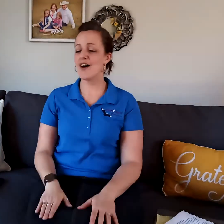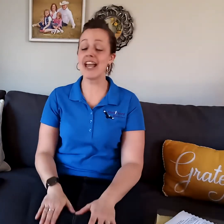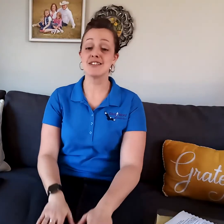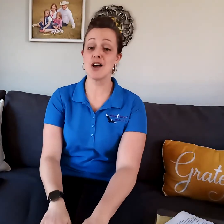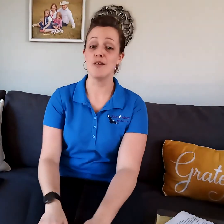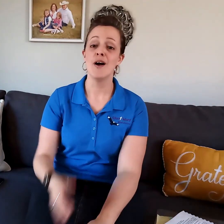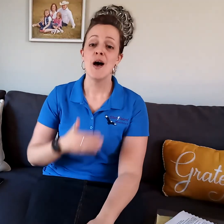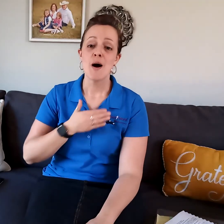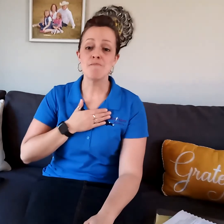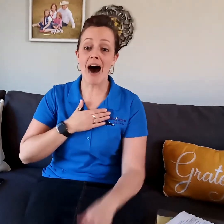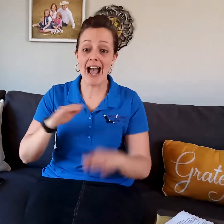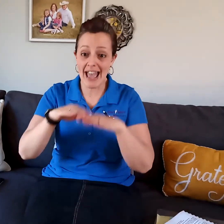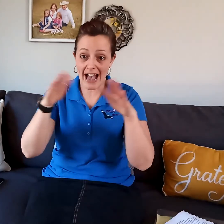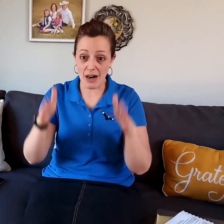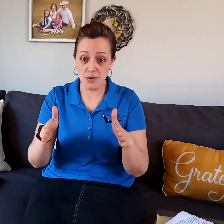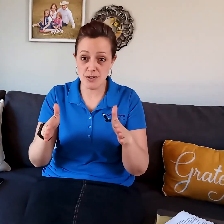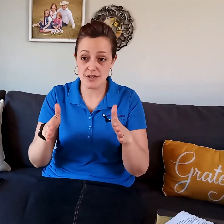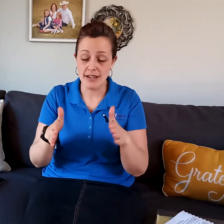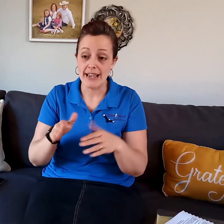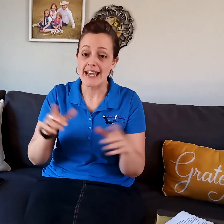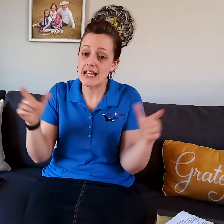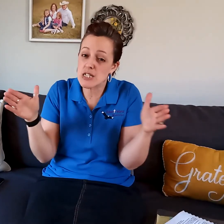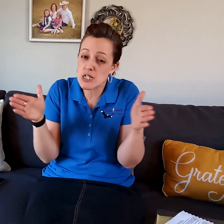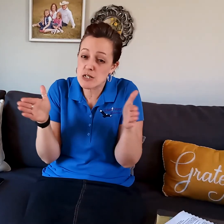Okay, so my house is